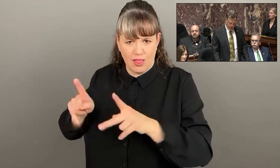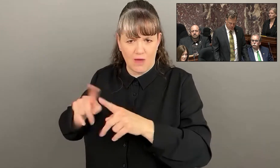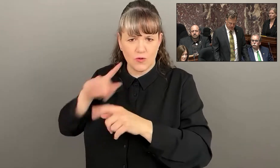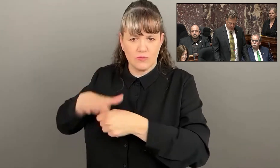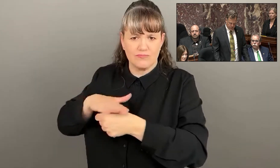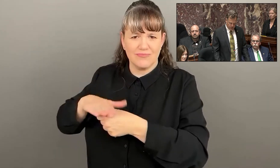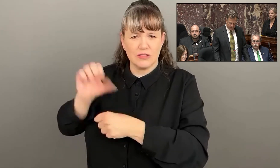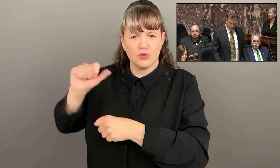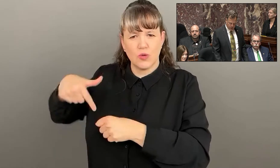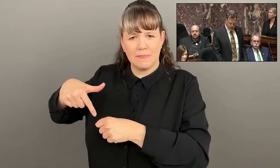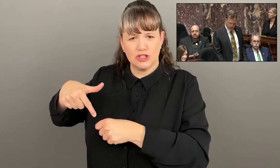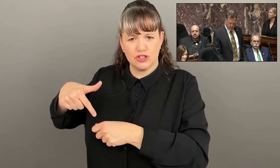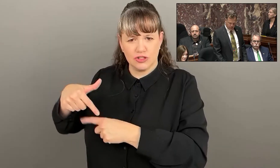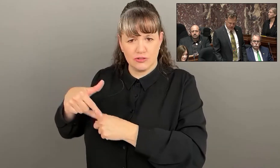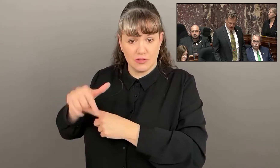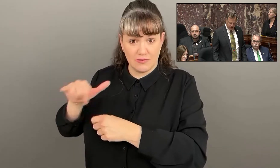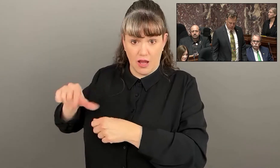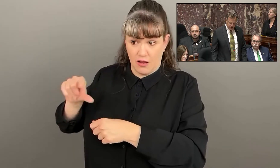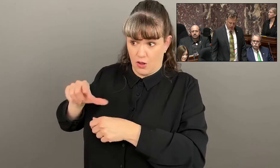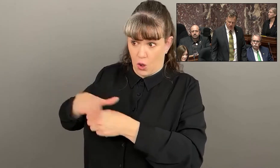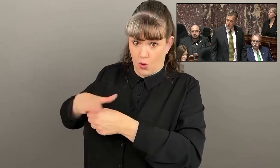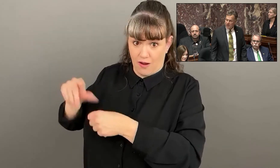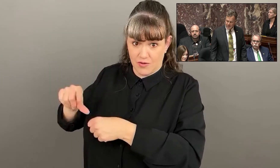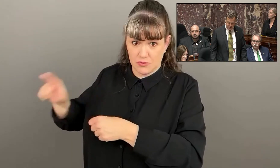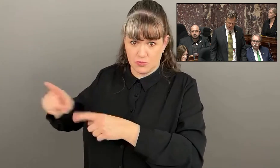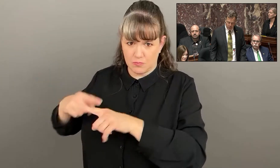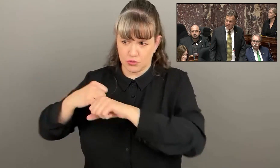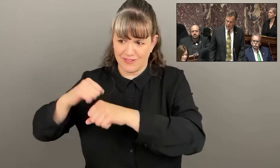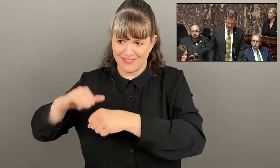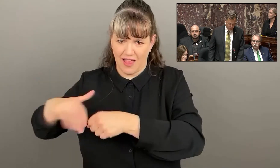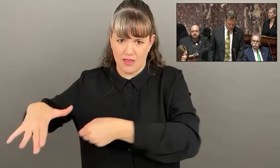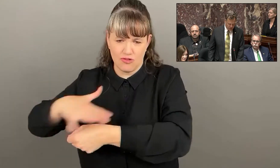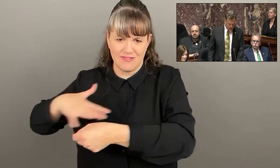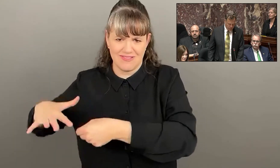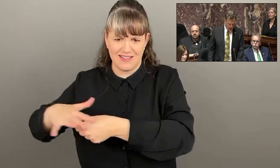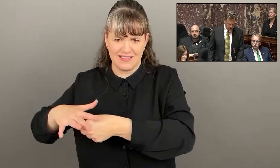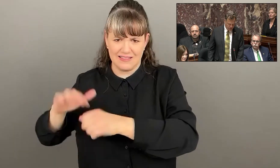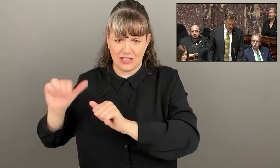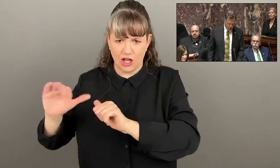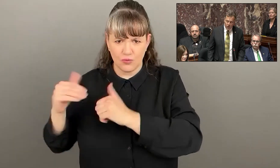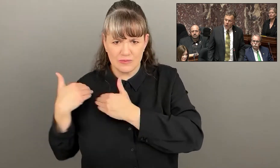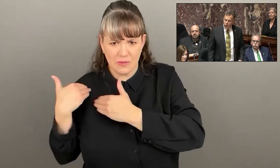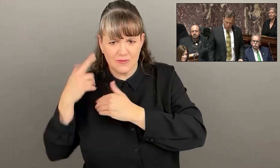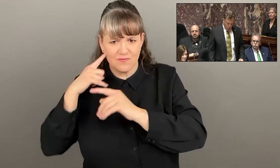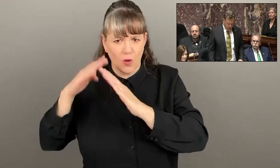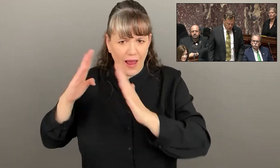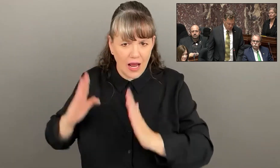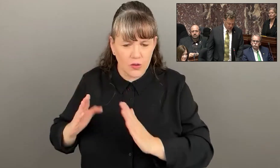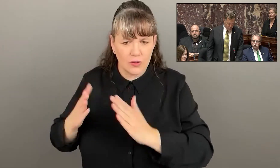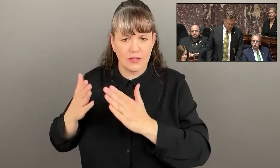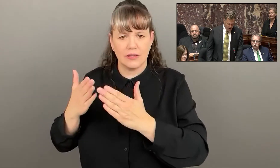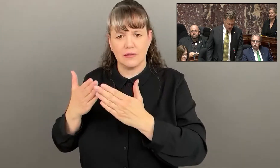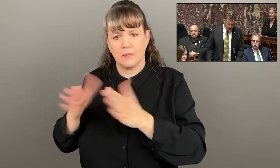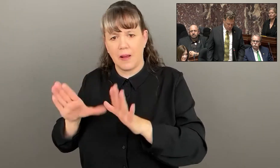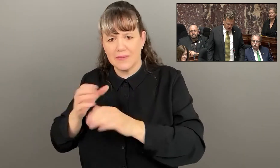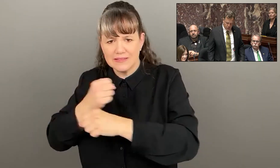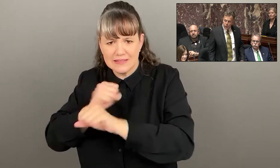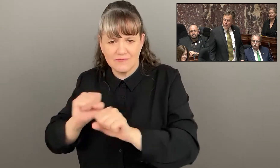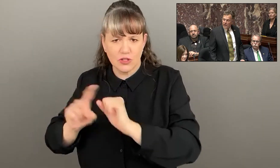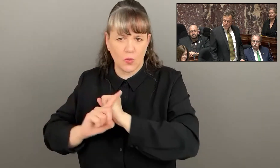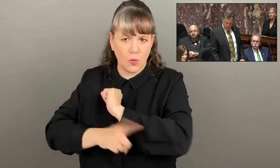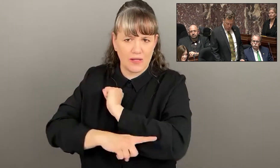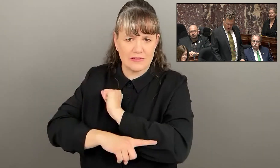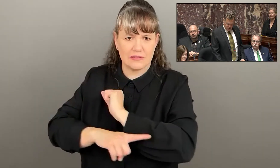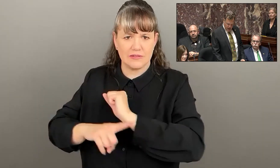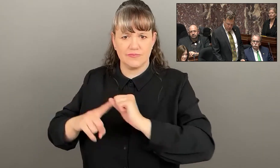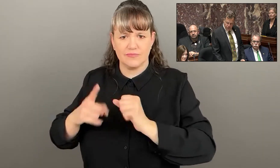residents when it comes to housing availability, public safety, waste management, and some limited environmental impacts. Will the new Minister of Environment commit to a